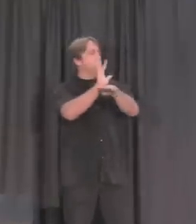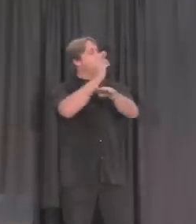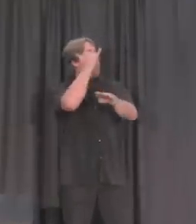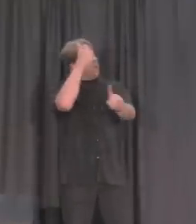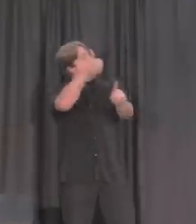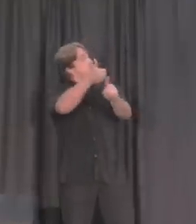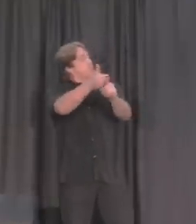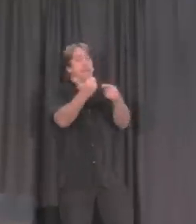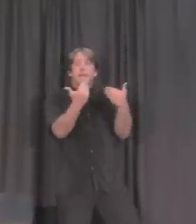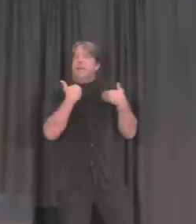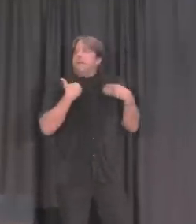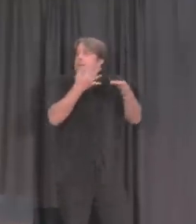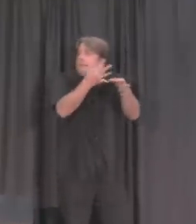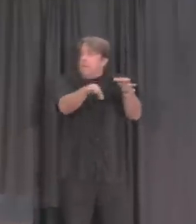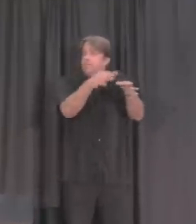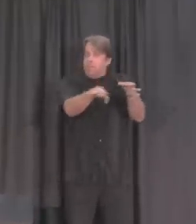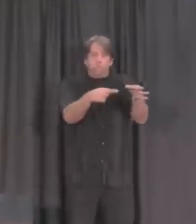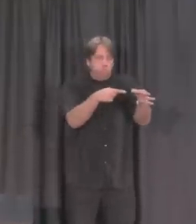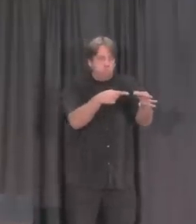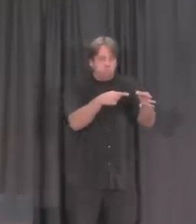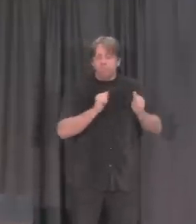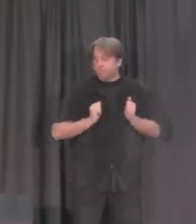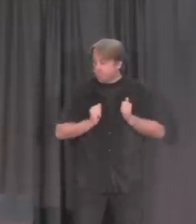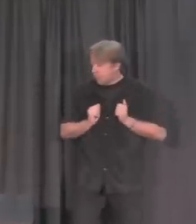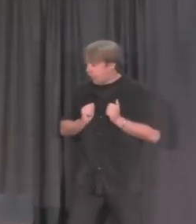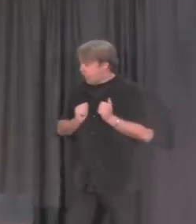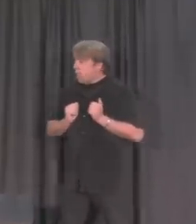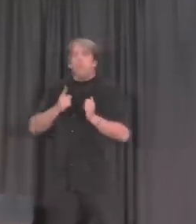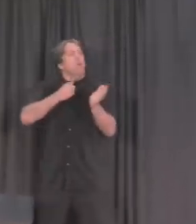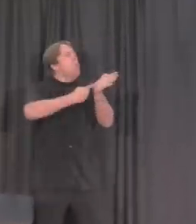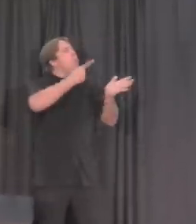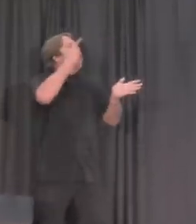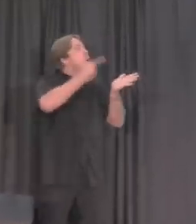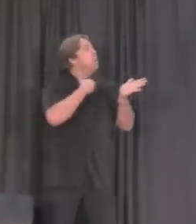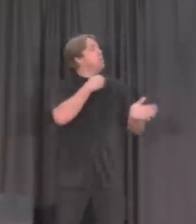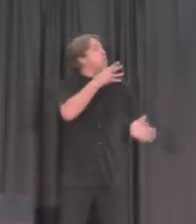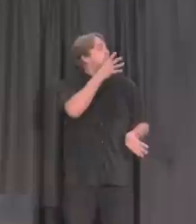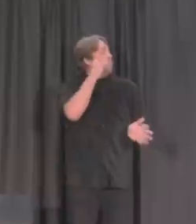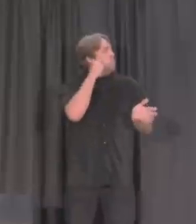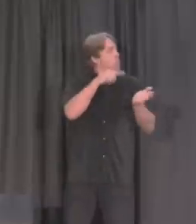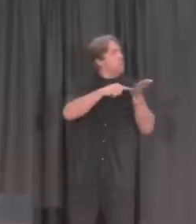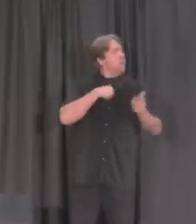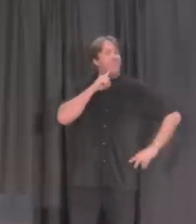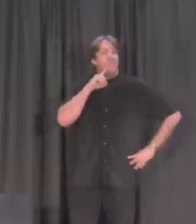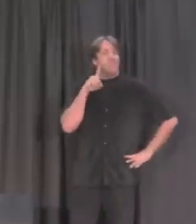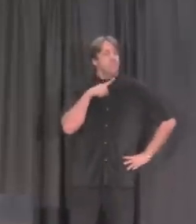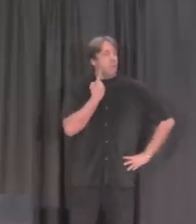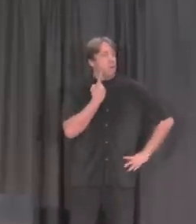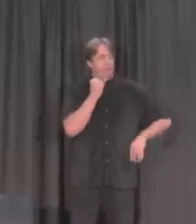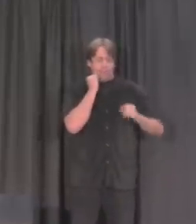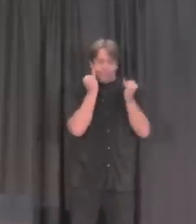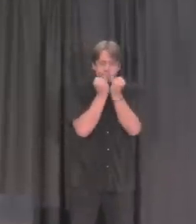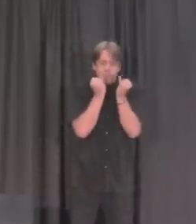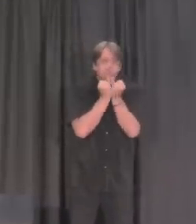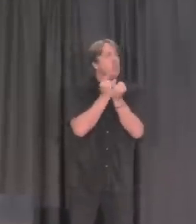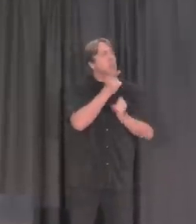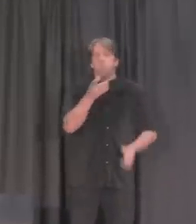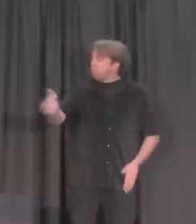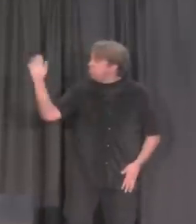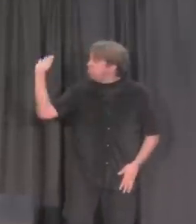to martial arts movies because they were the only movies at the time that were captioned. Every once in a while, my mom would notice I didn't